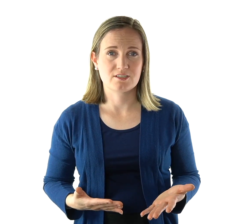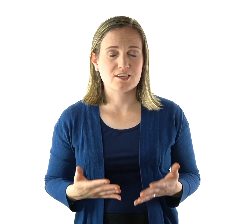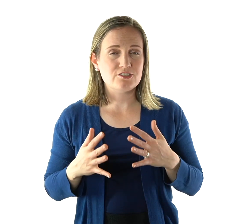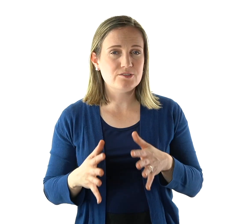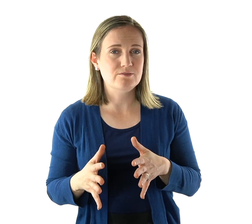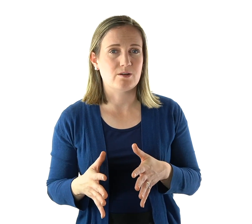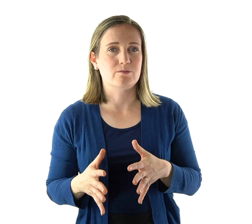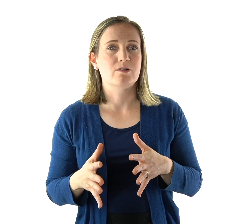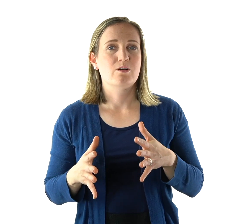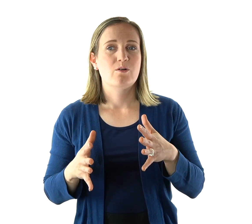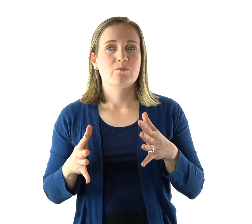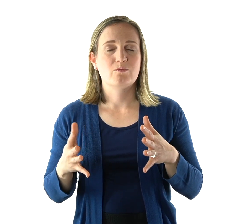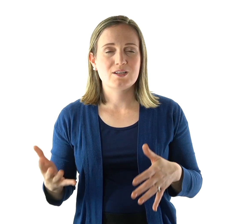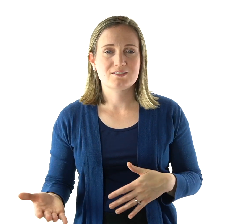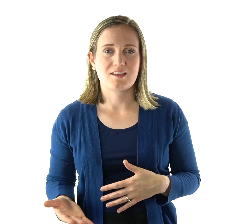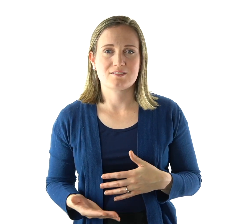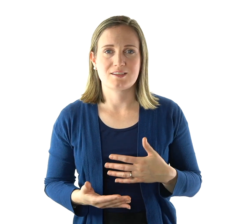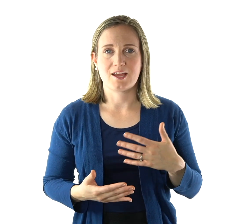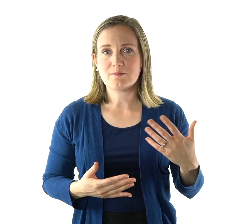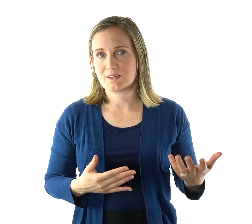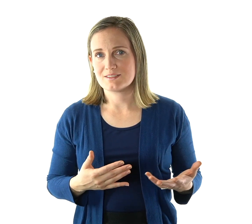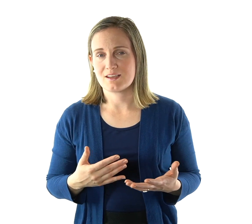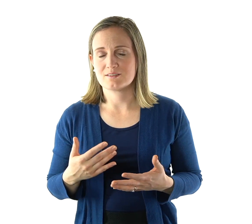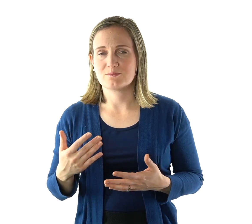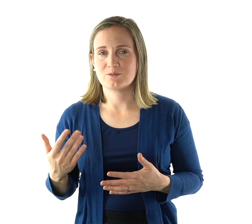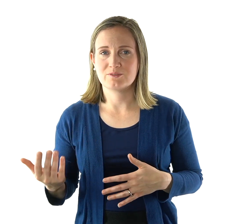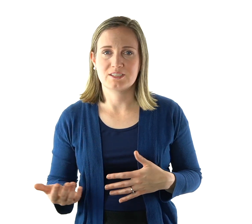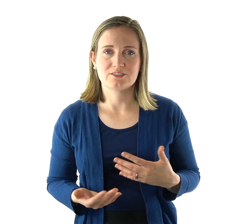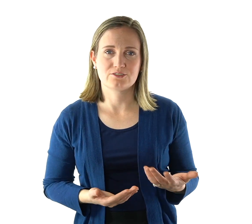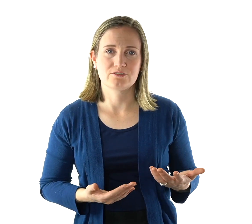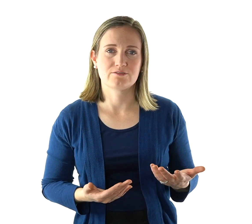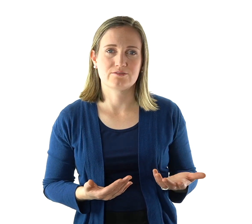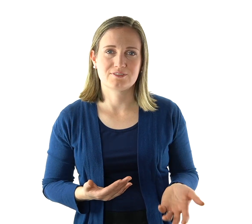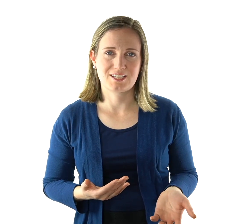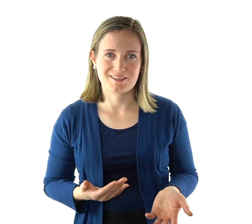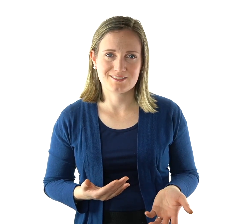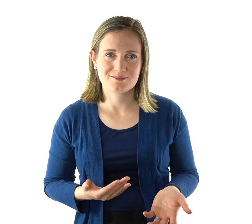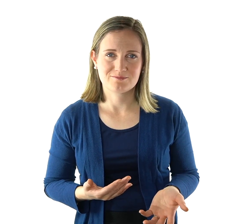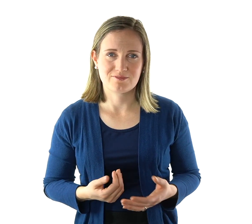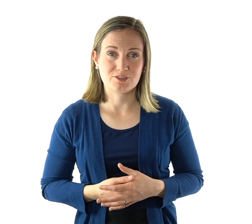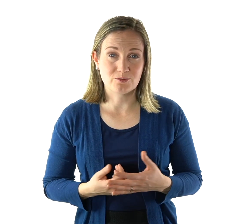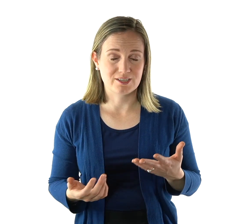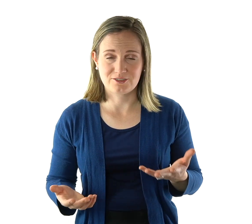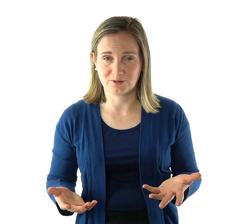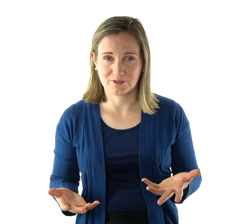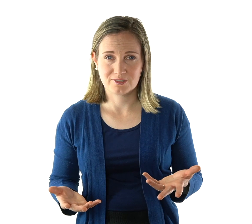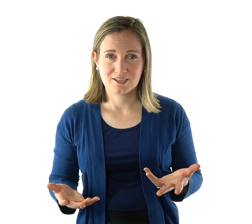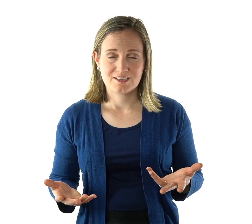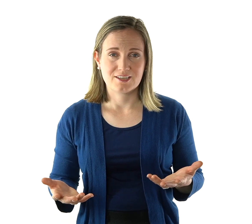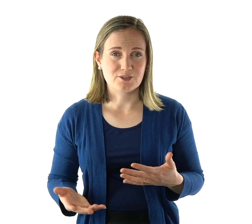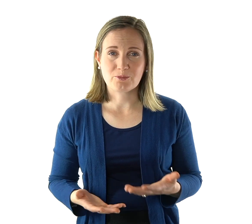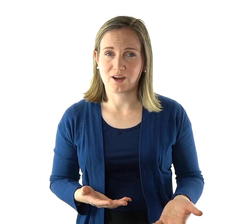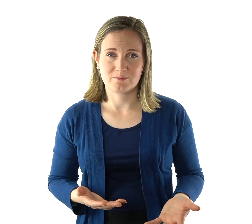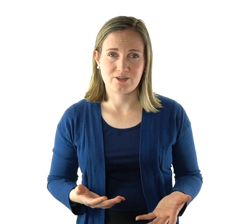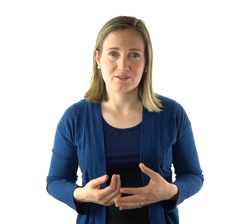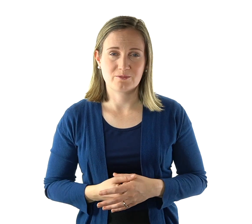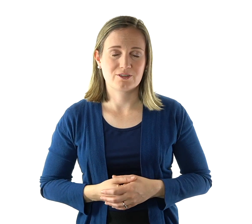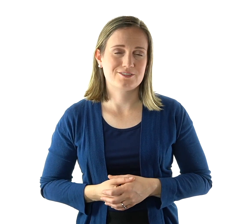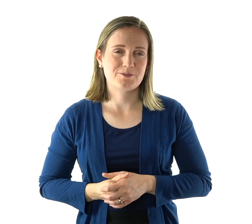and what signs and how many signs will really serve the kids. You in your primary, in your ward, so